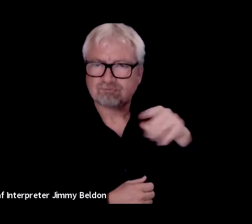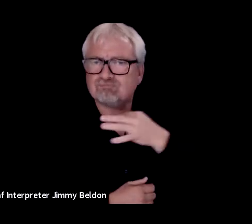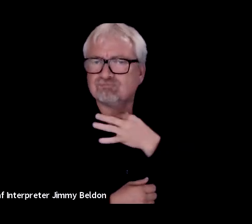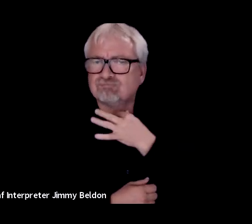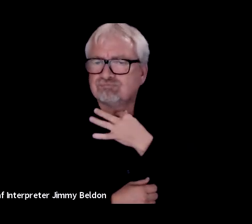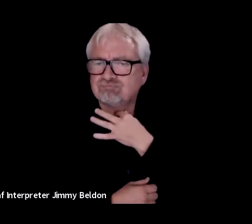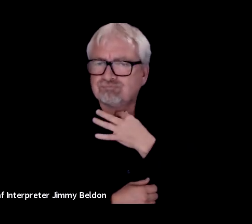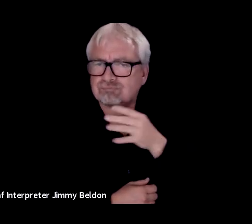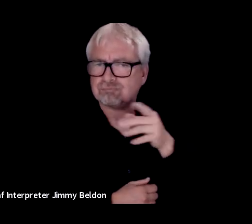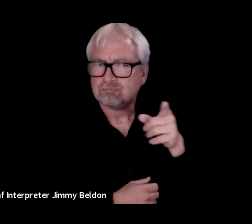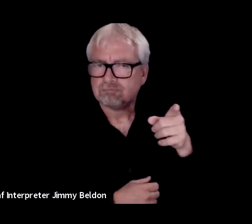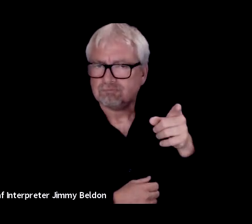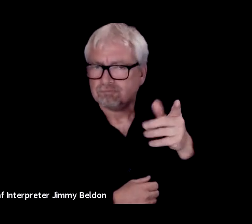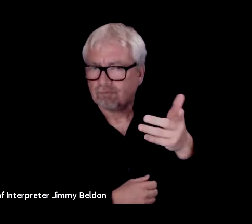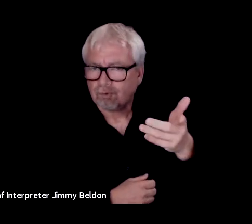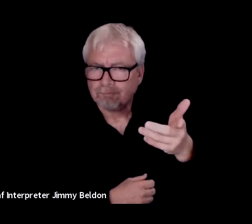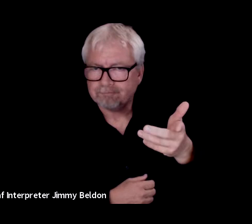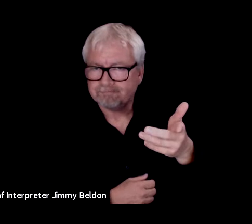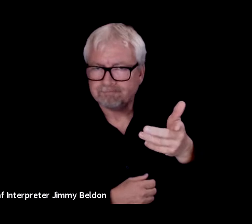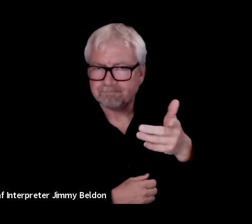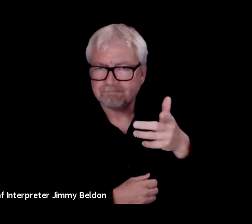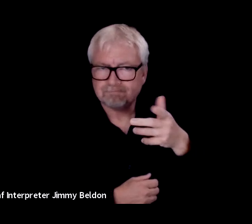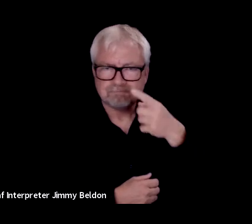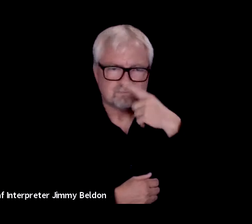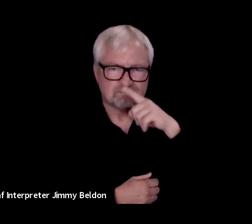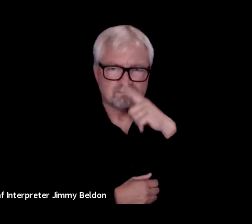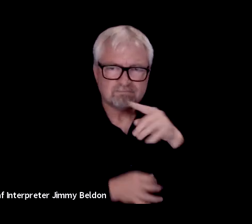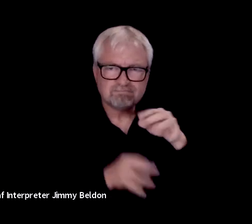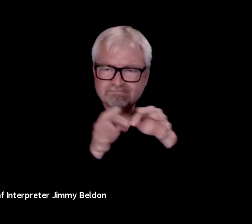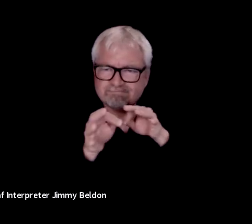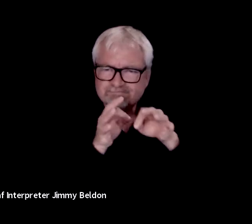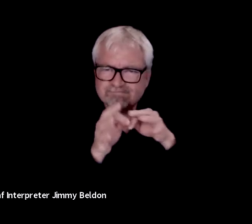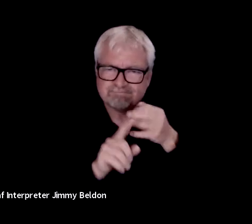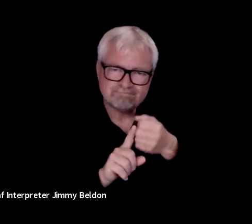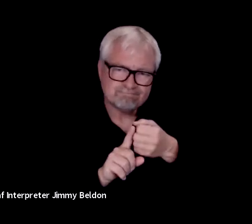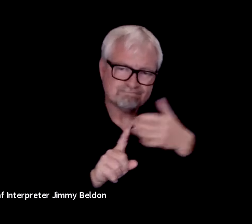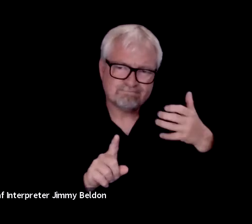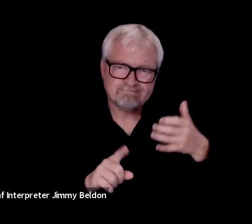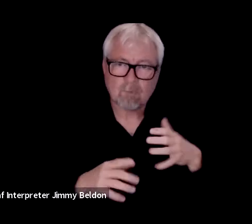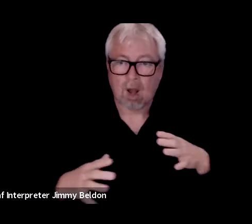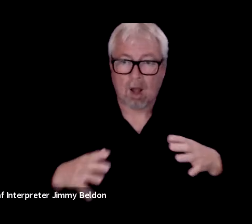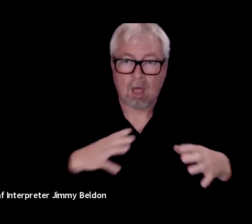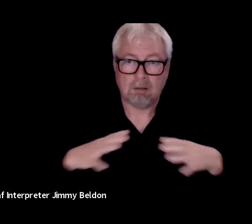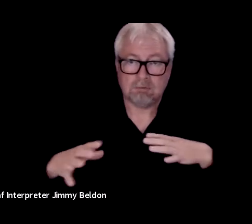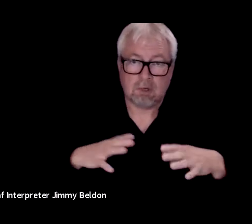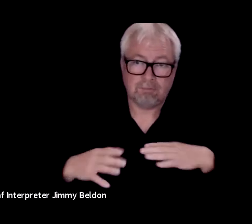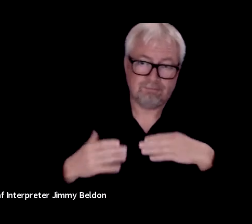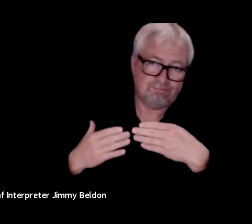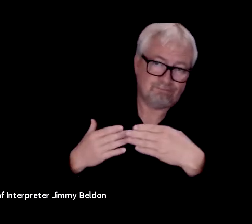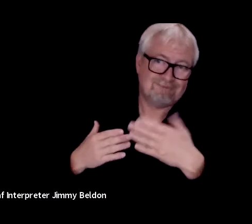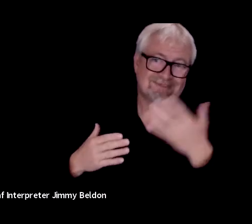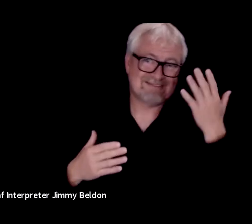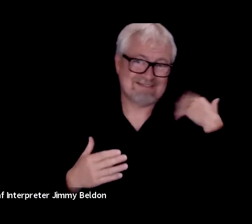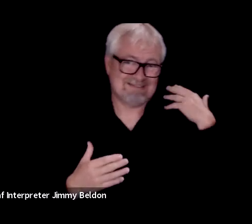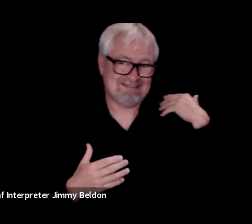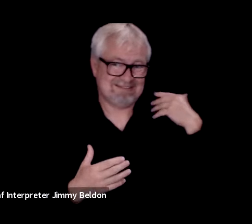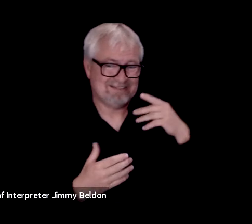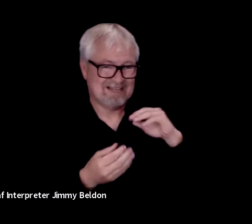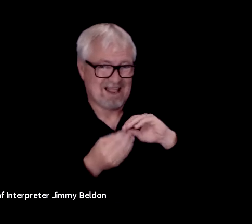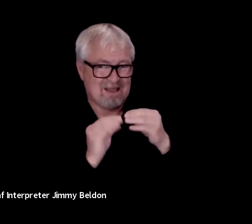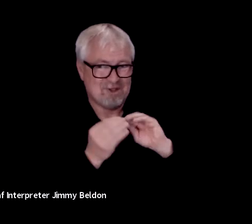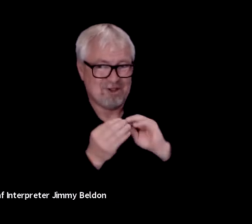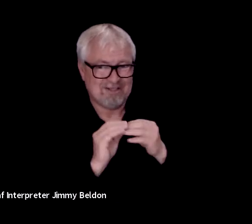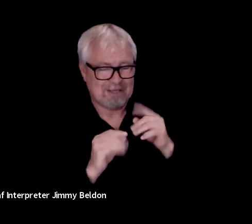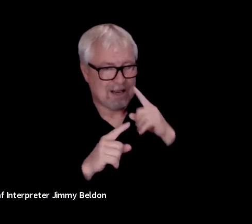holiday, there's been sort of a lot of noise in the data we've been seeing over the last week or two. I'm wondering if you could just sort of characterize how this surge